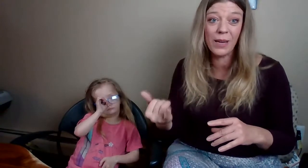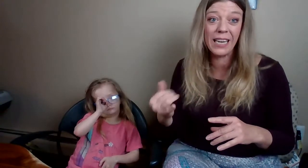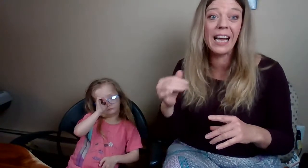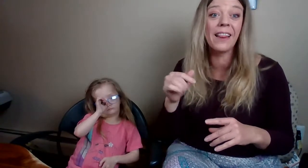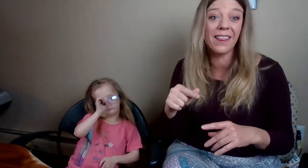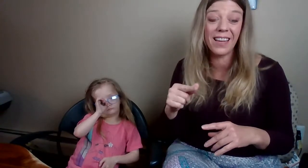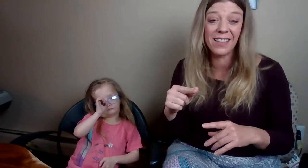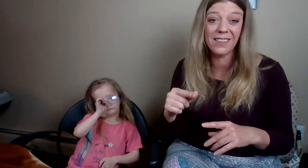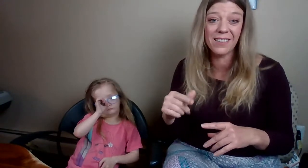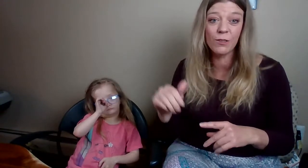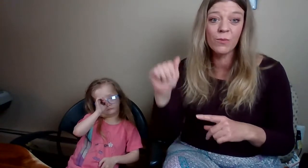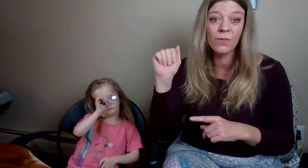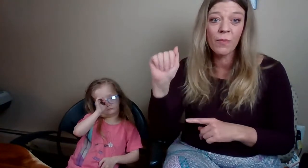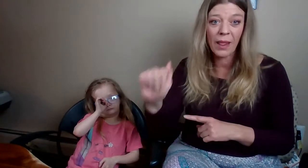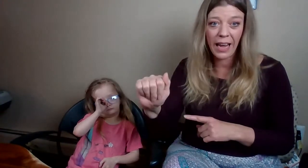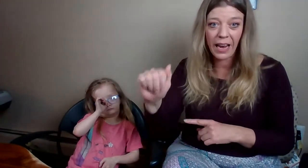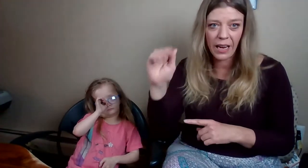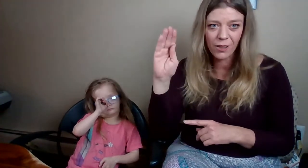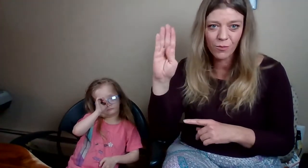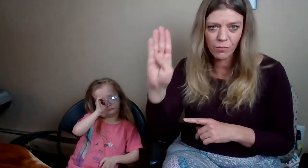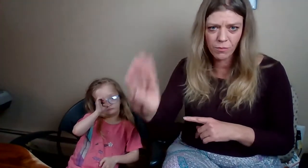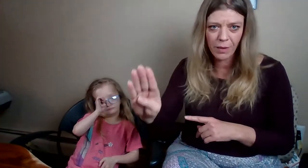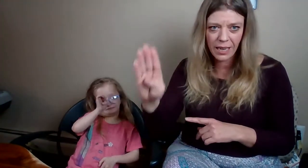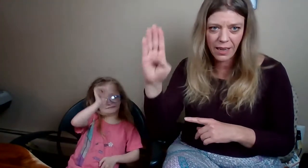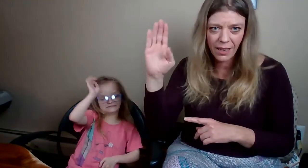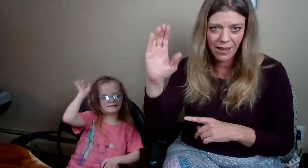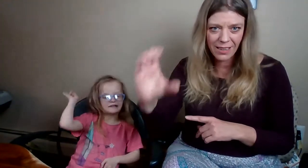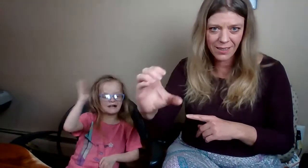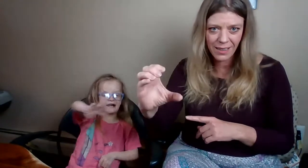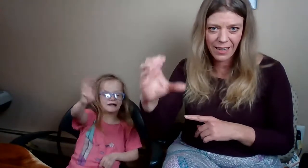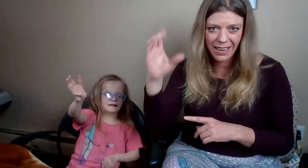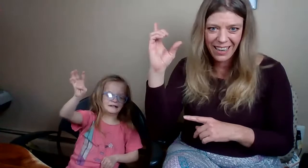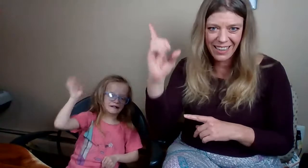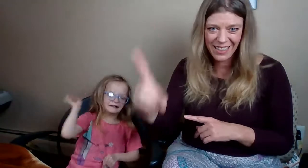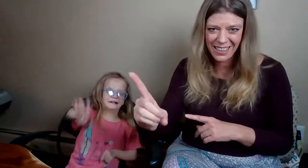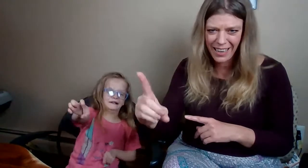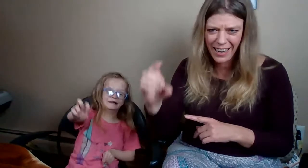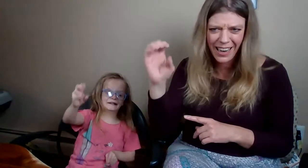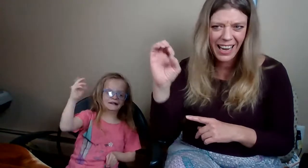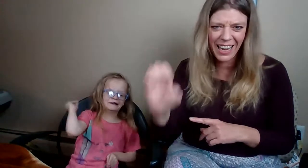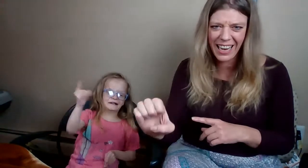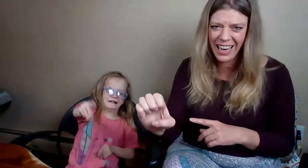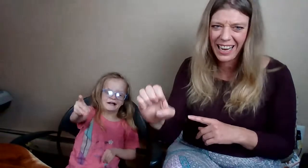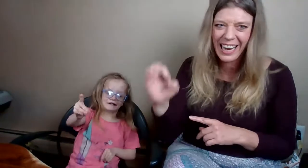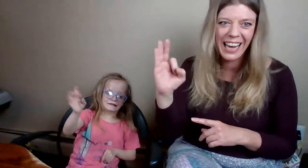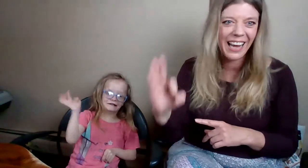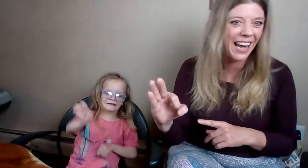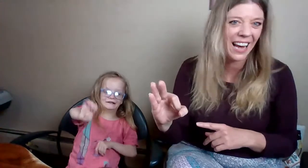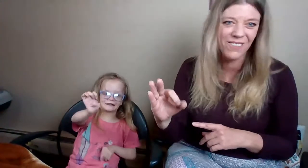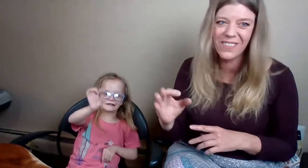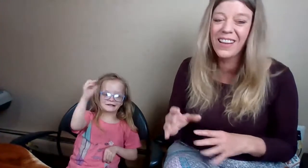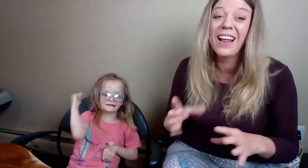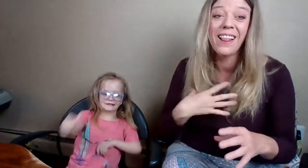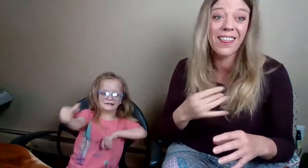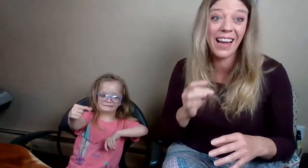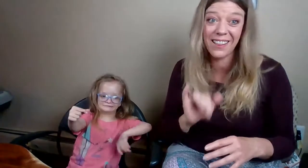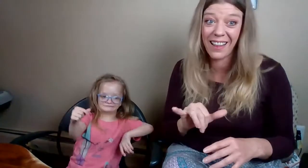doing this, A, B, C, D, E, F, like